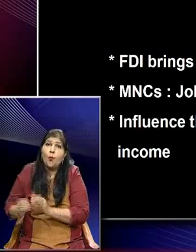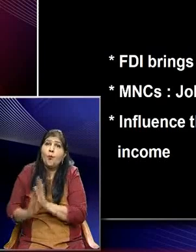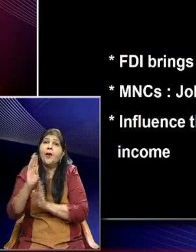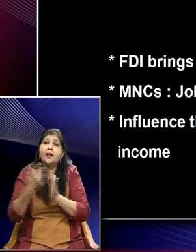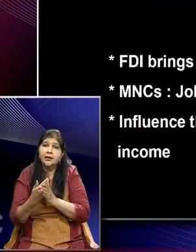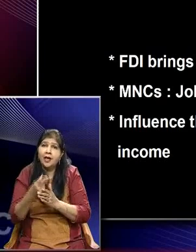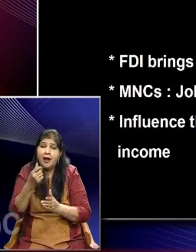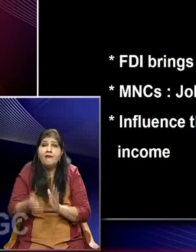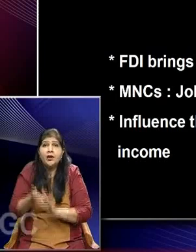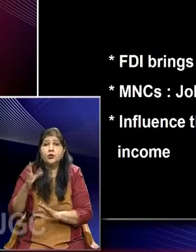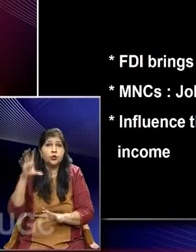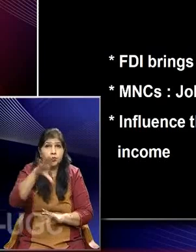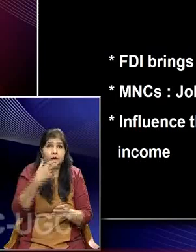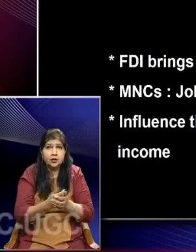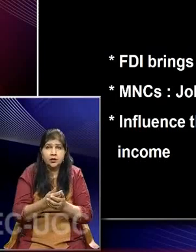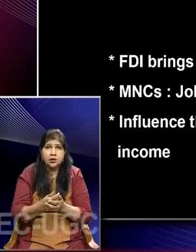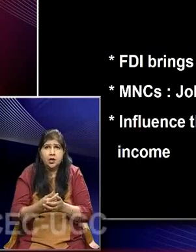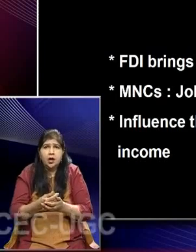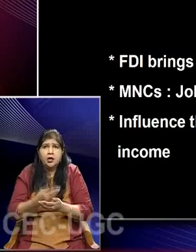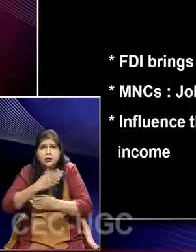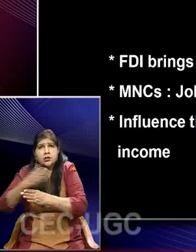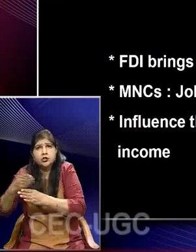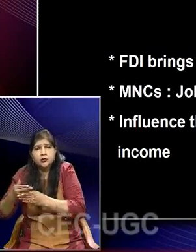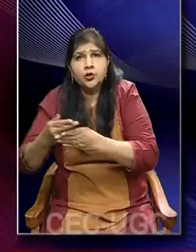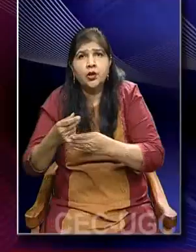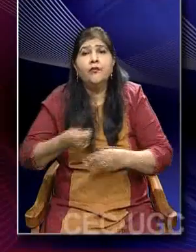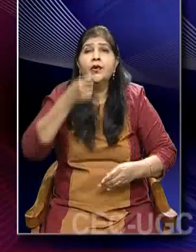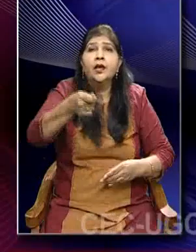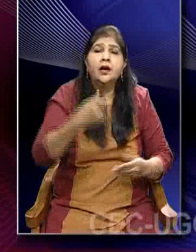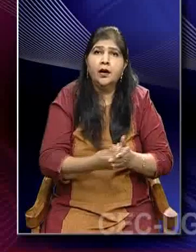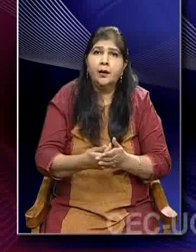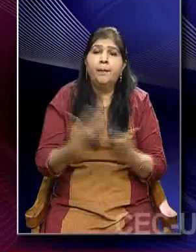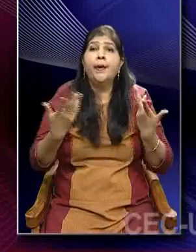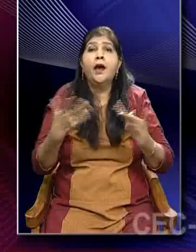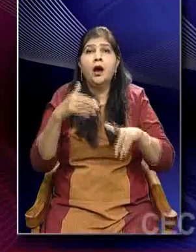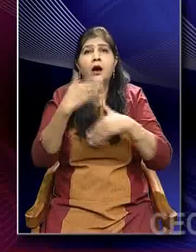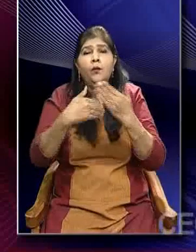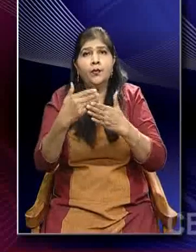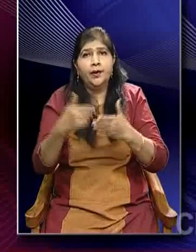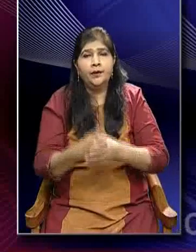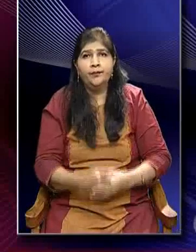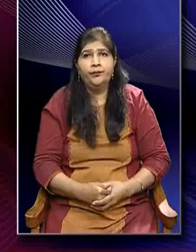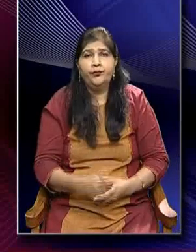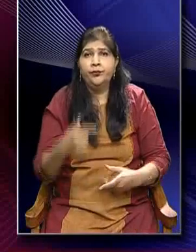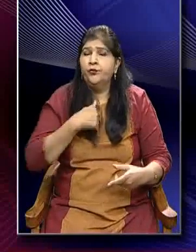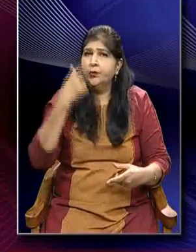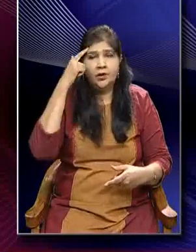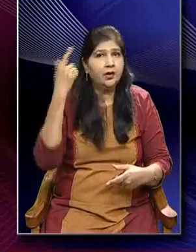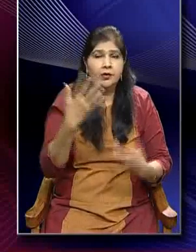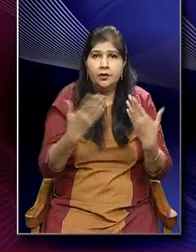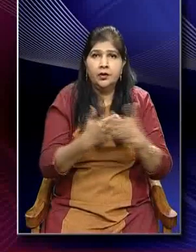It influences the distribution of income. But however, we